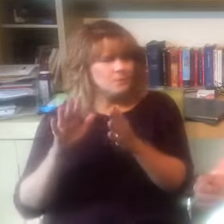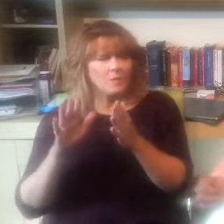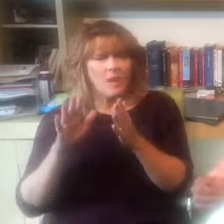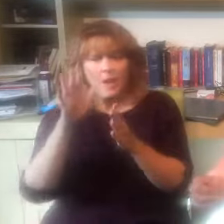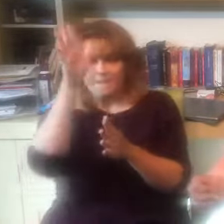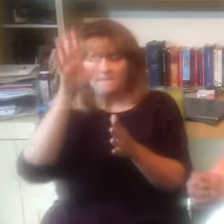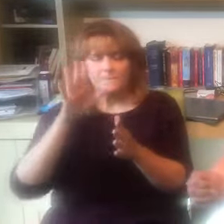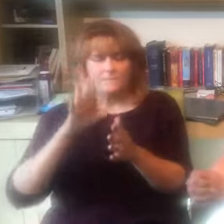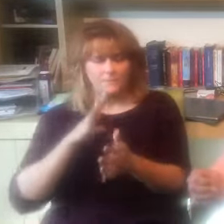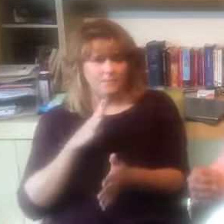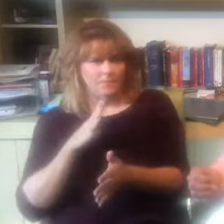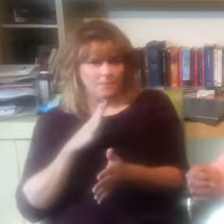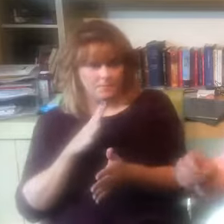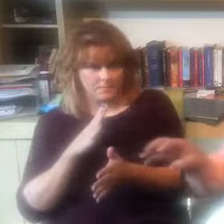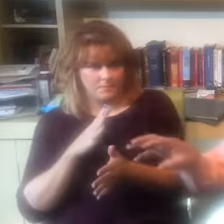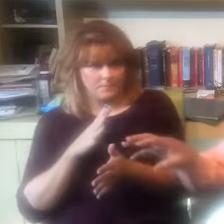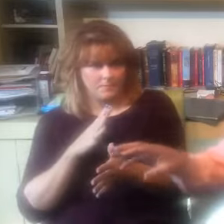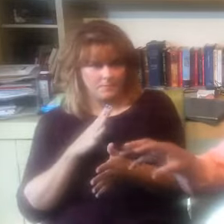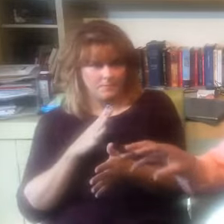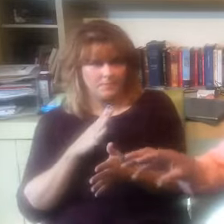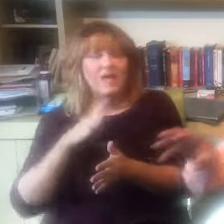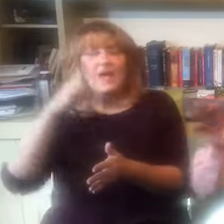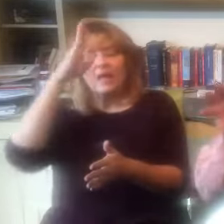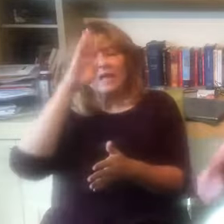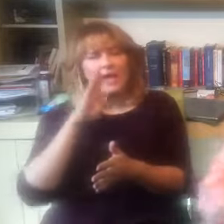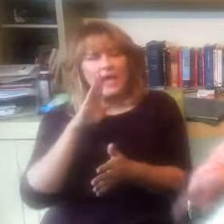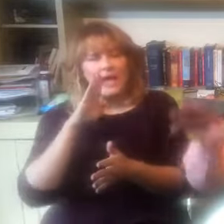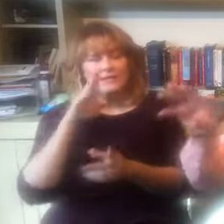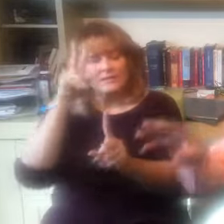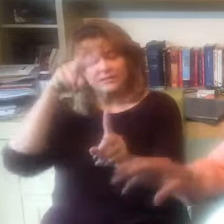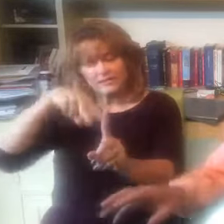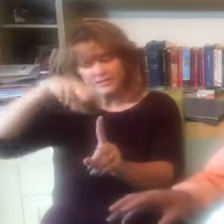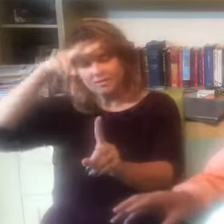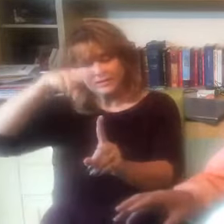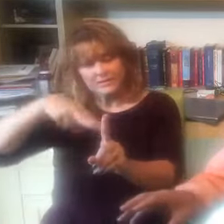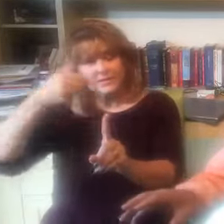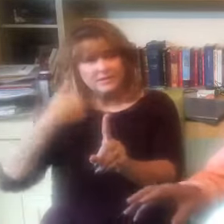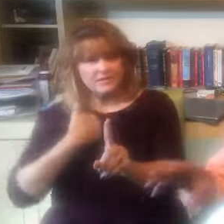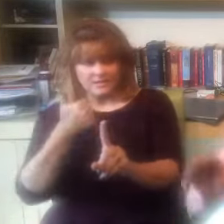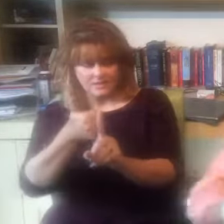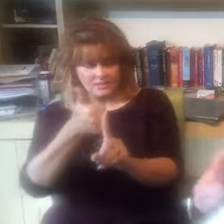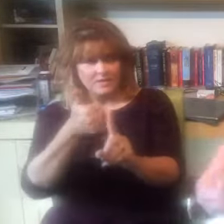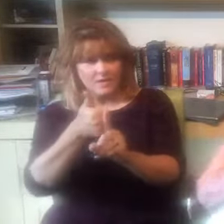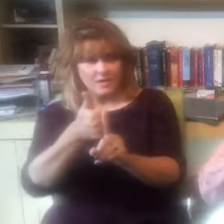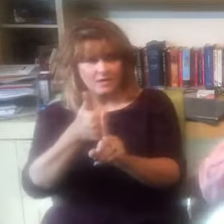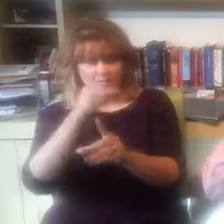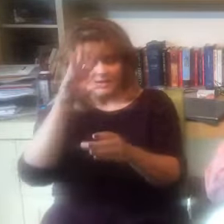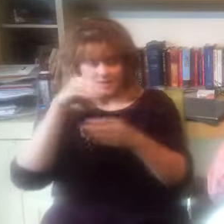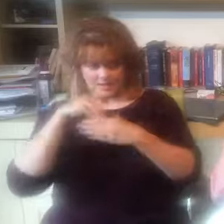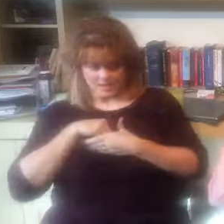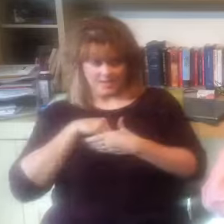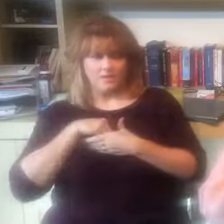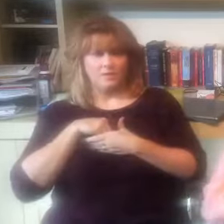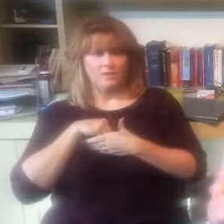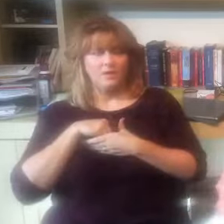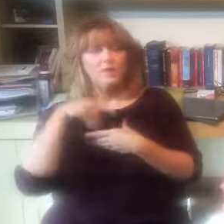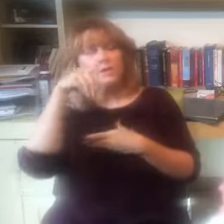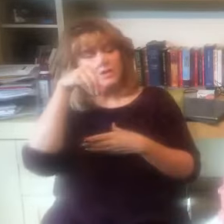the man, that's what God sees in him, is he sees himself in you. You were